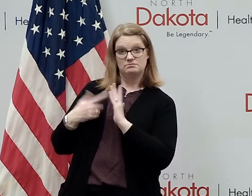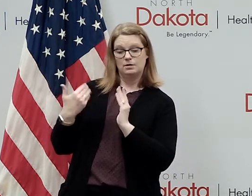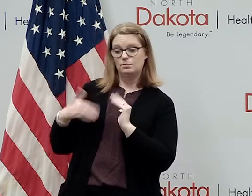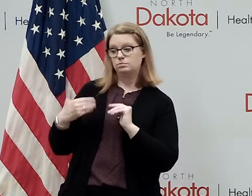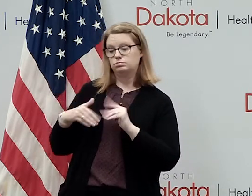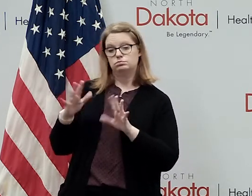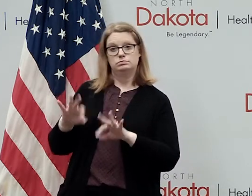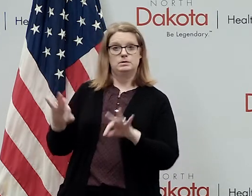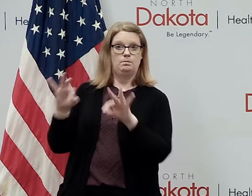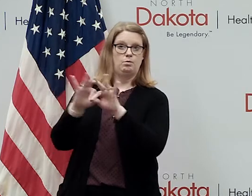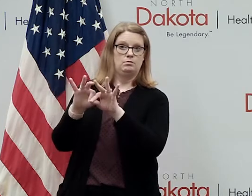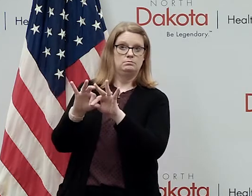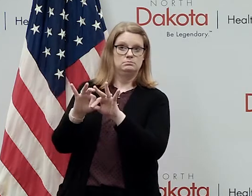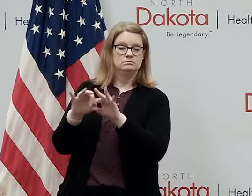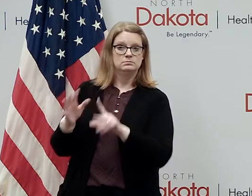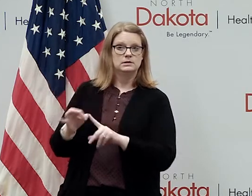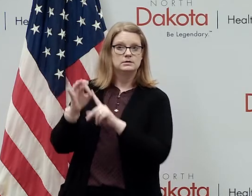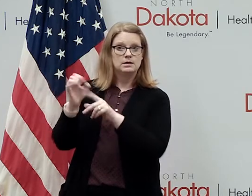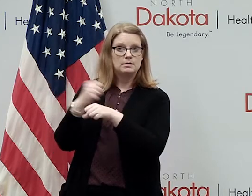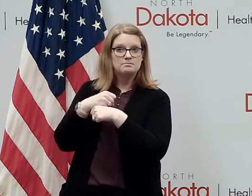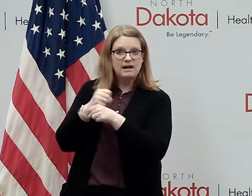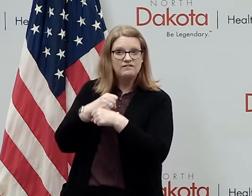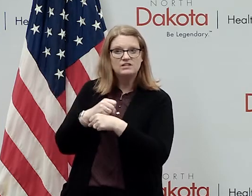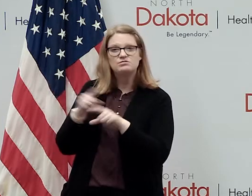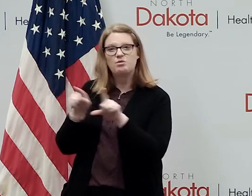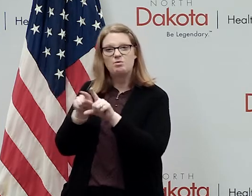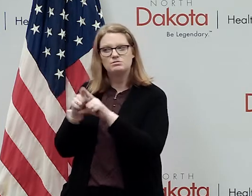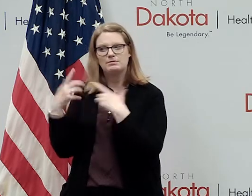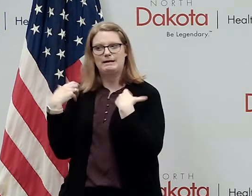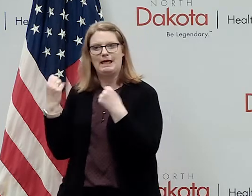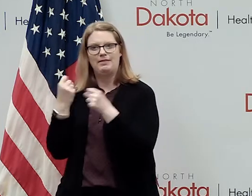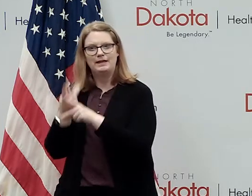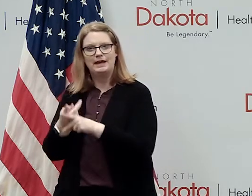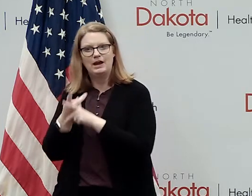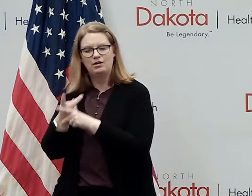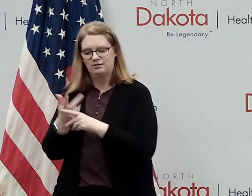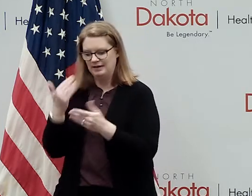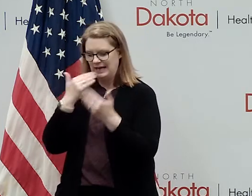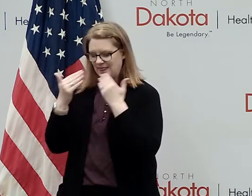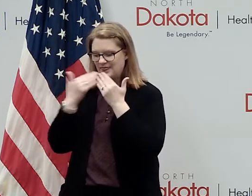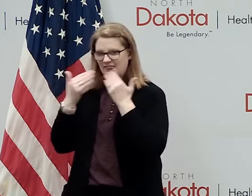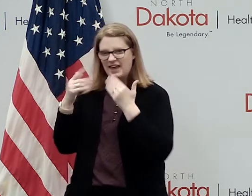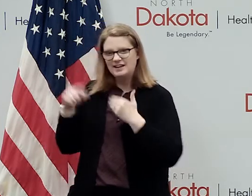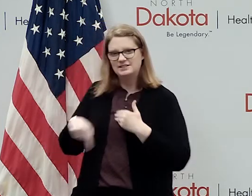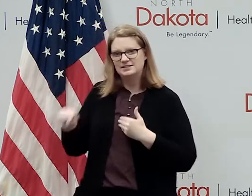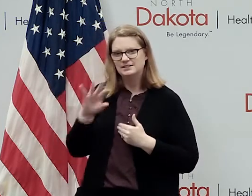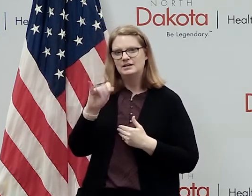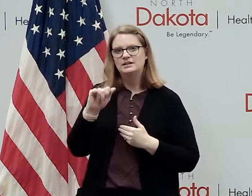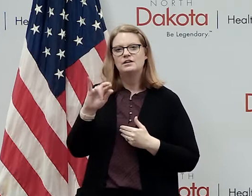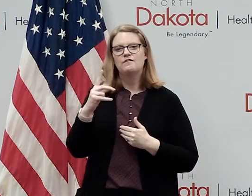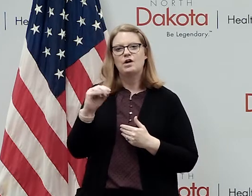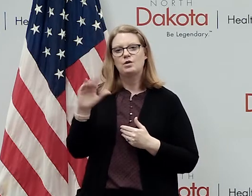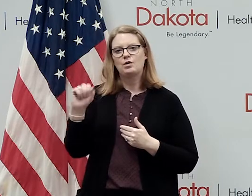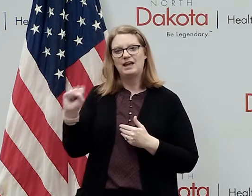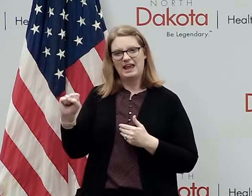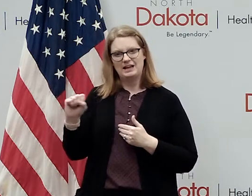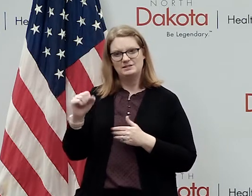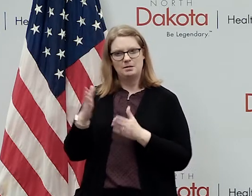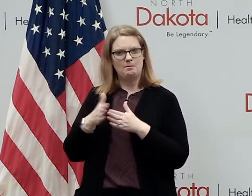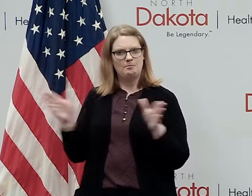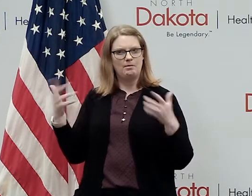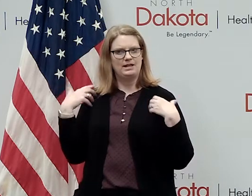in manufacturing and healthcare. So again, thanks to everybody at Fargo-Cass Public Health and the Red River